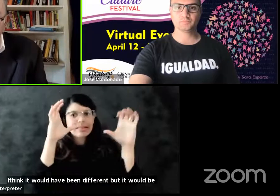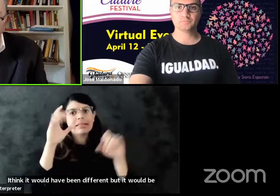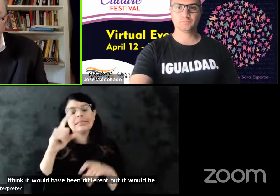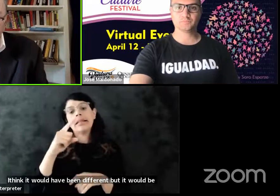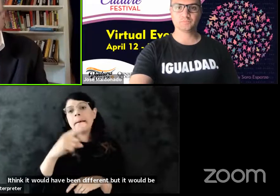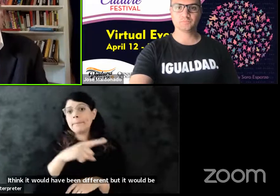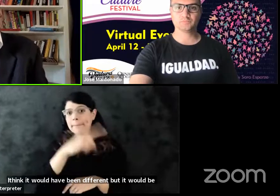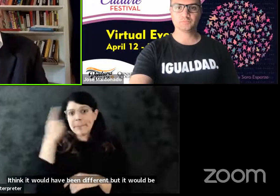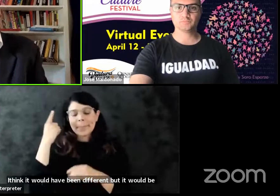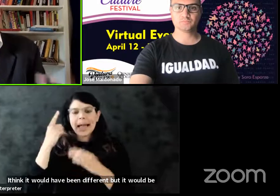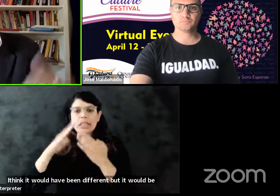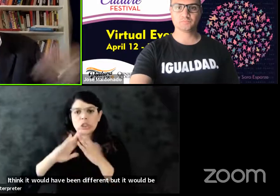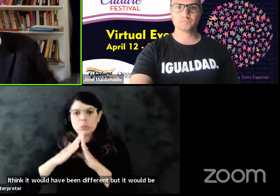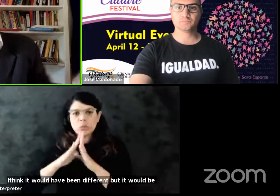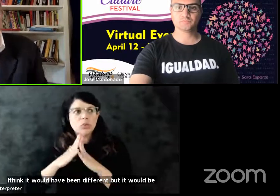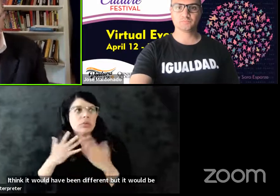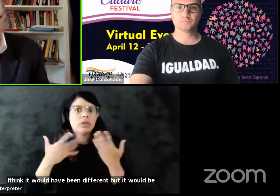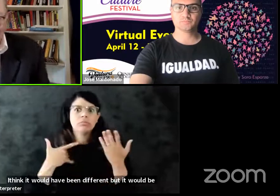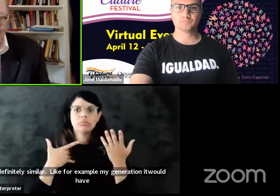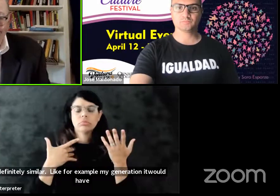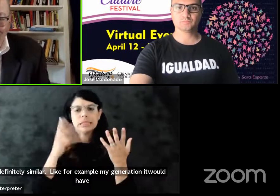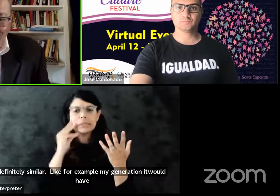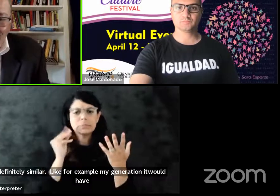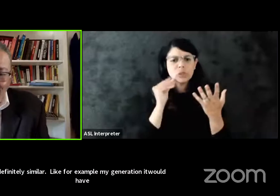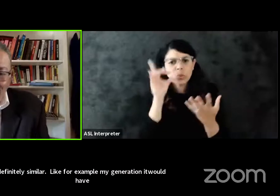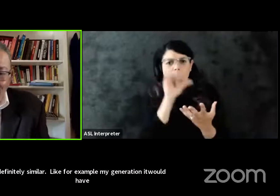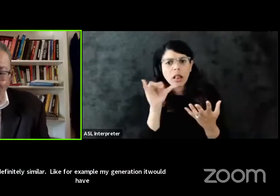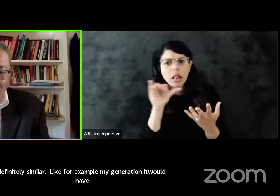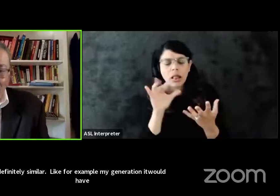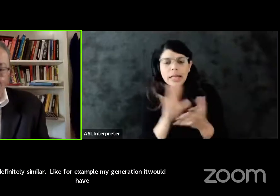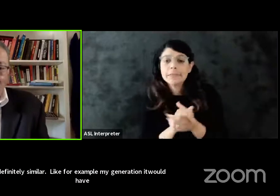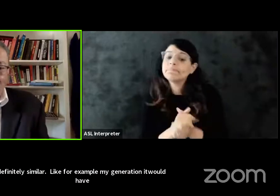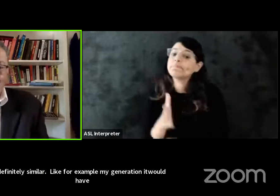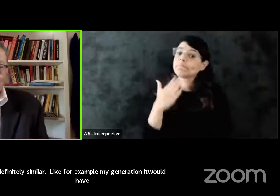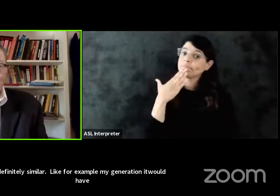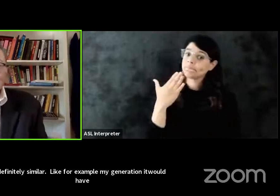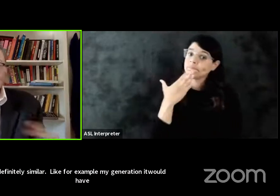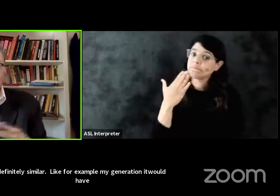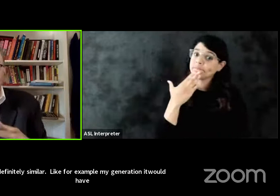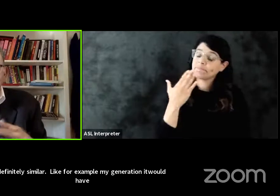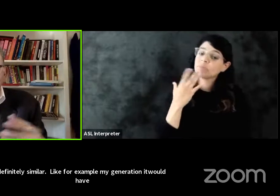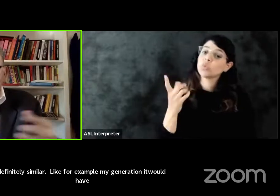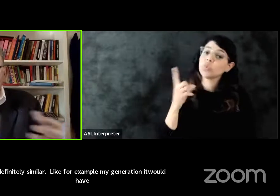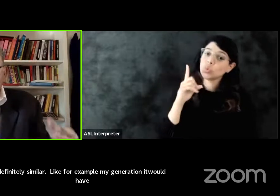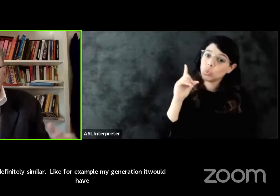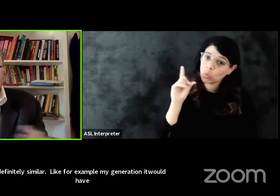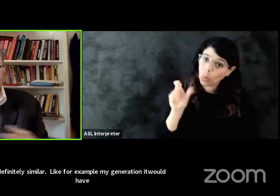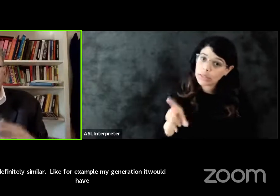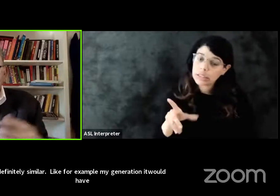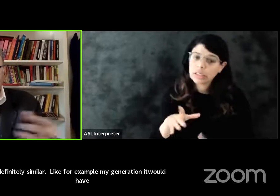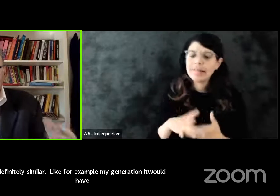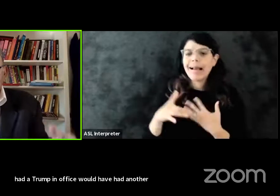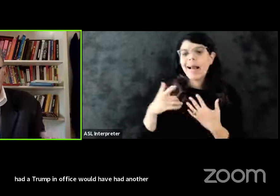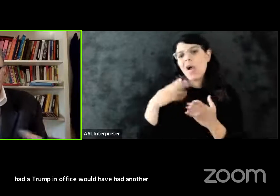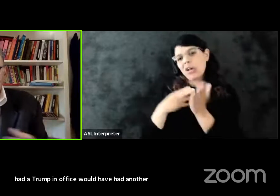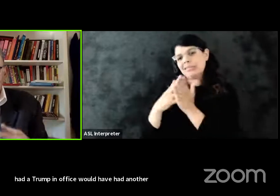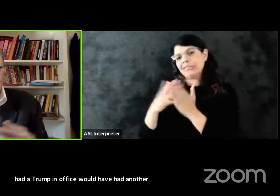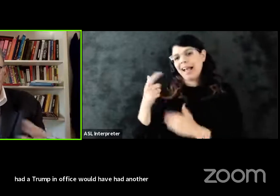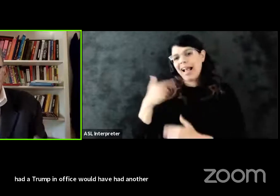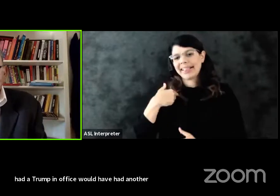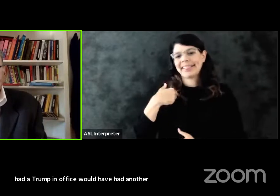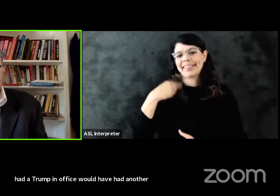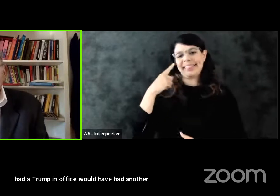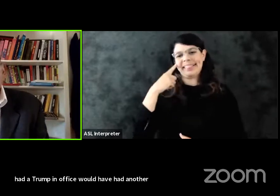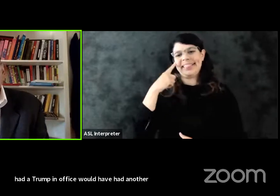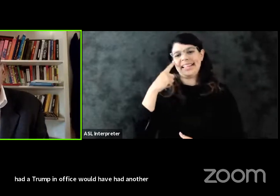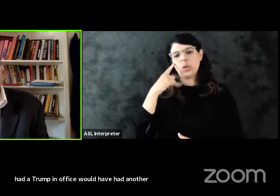office, would have had yet another target to take on, to include in the efforts that we were setting